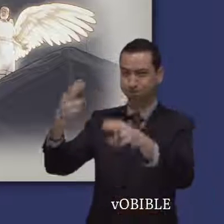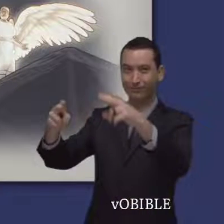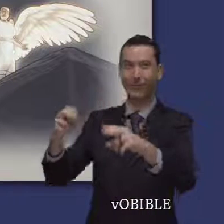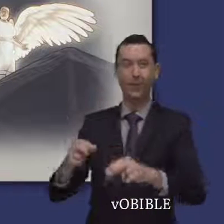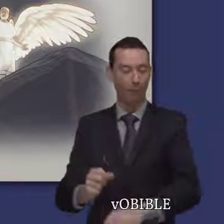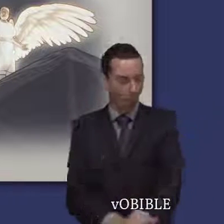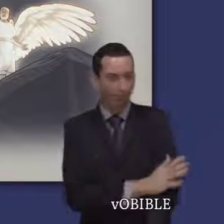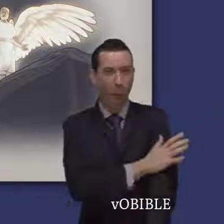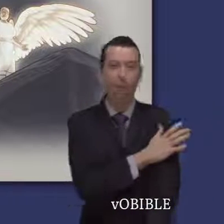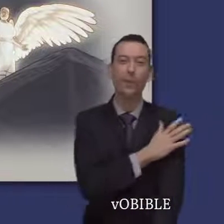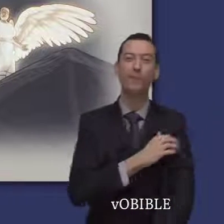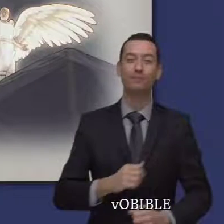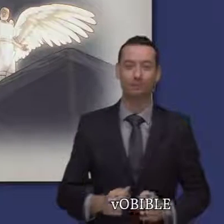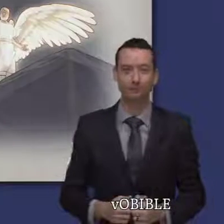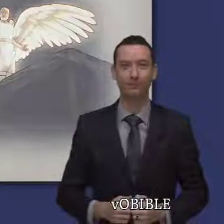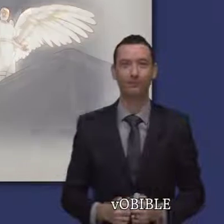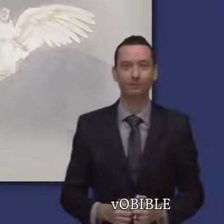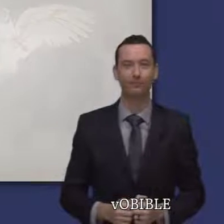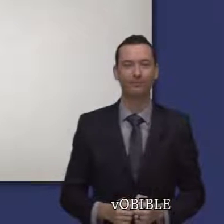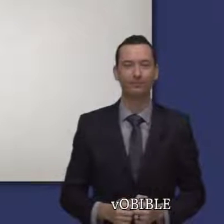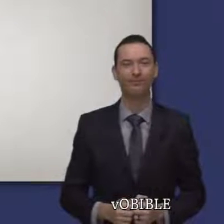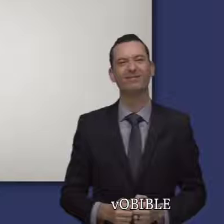185,000 Assyrian warriors in just one night.